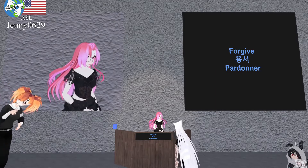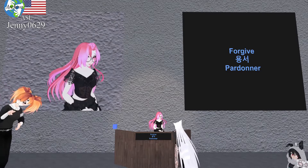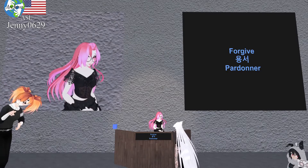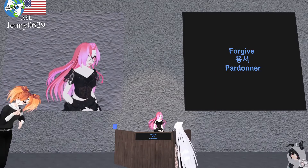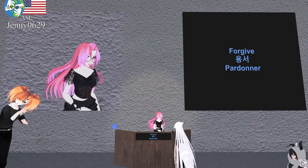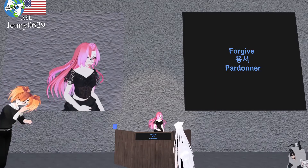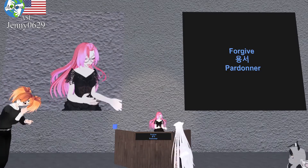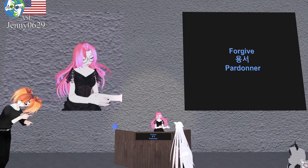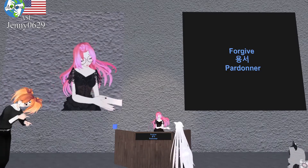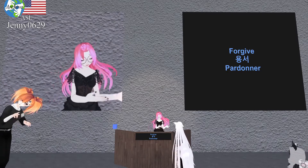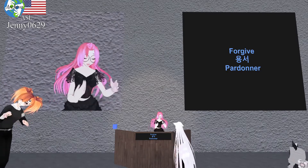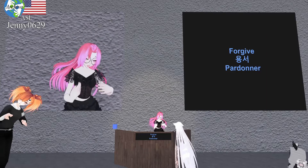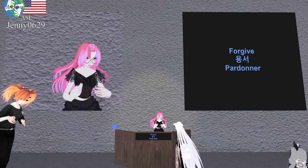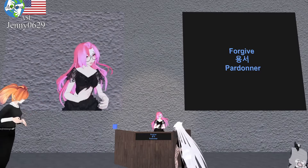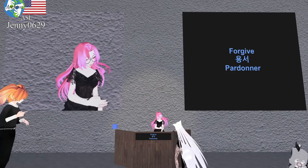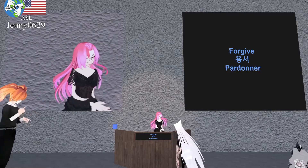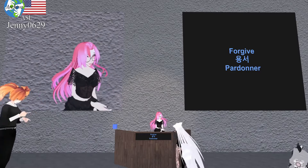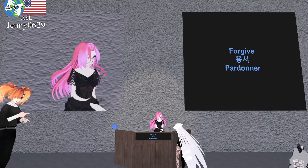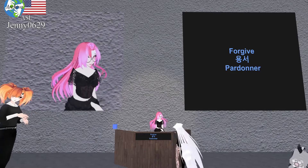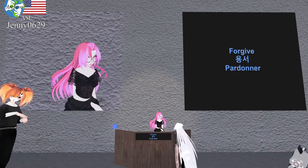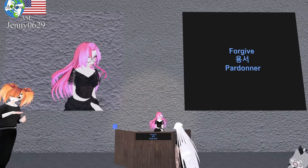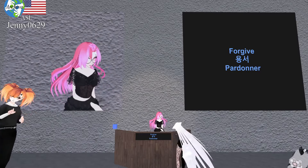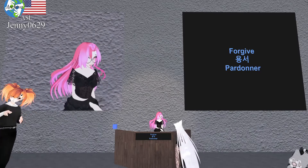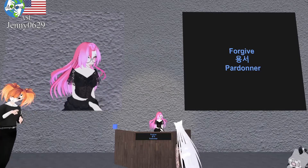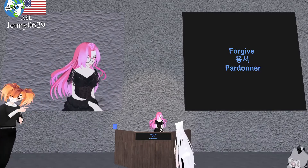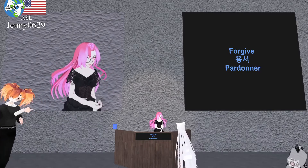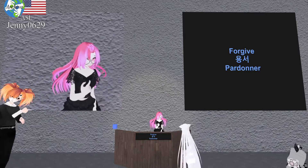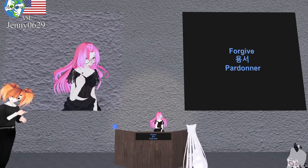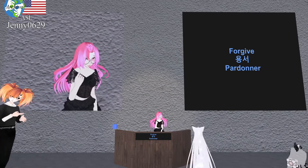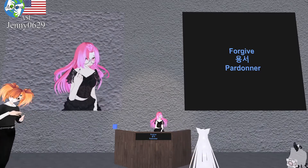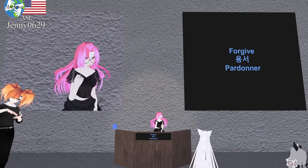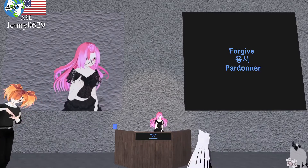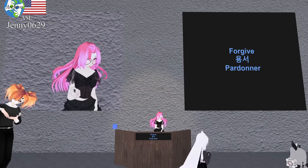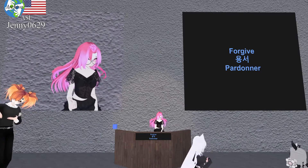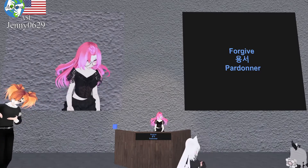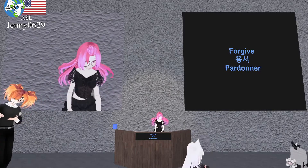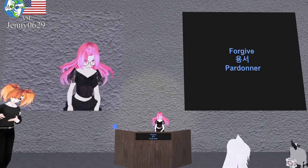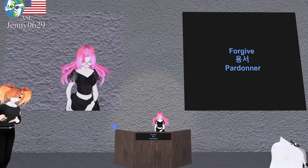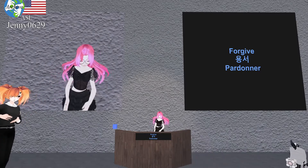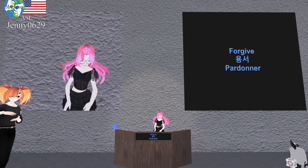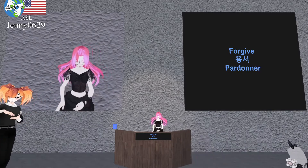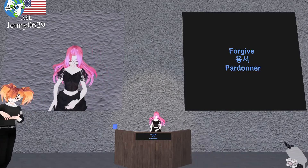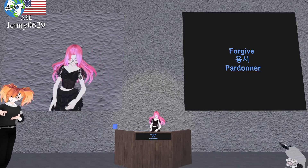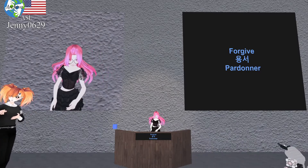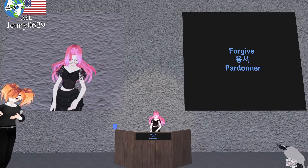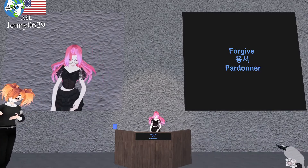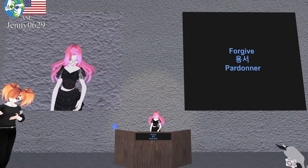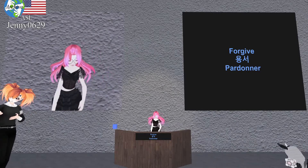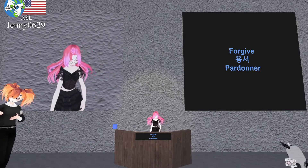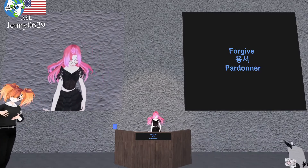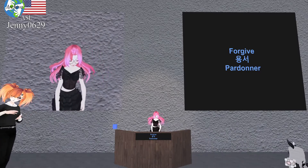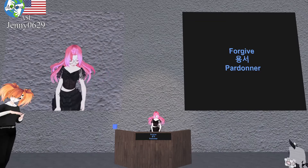yeah. Yeah, forgive you, forgive myself. Right. Right. I got you.